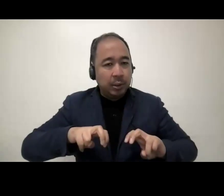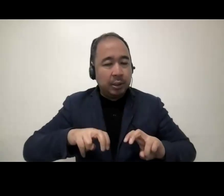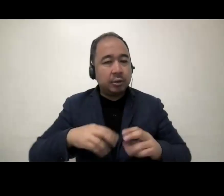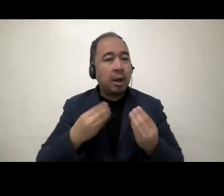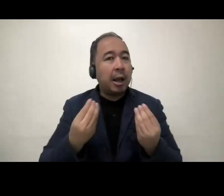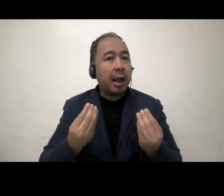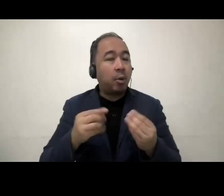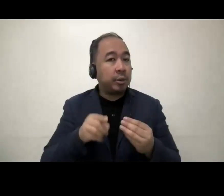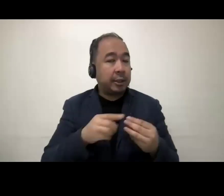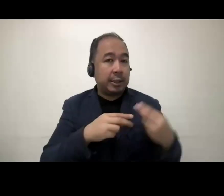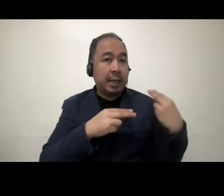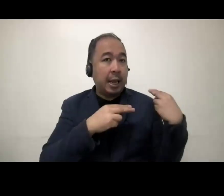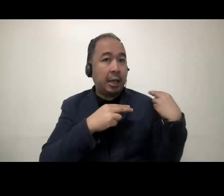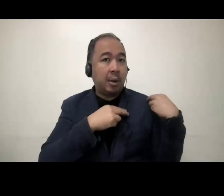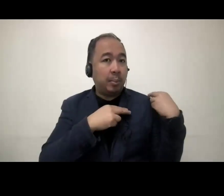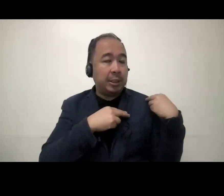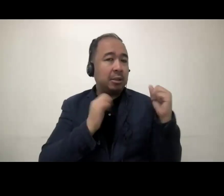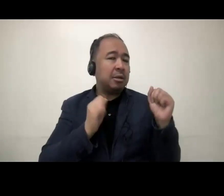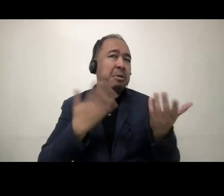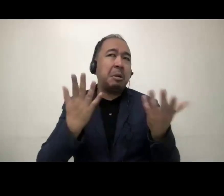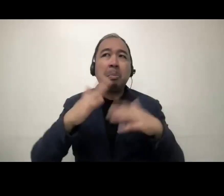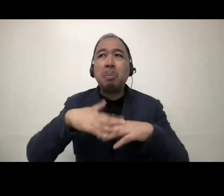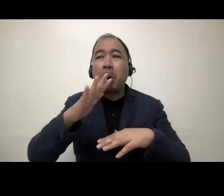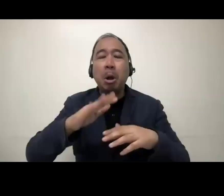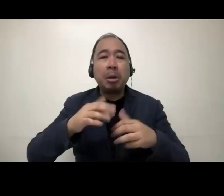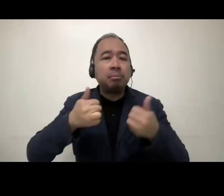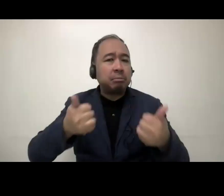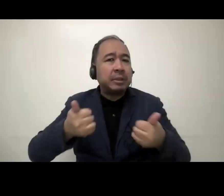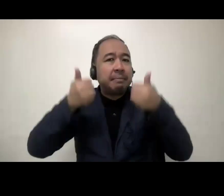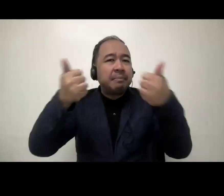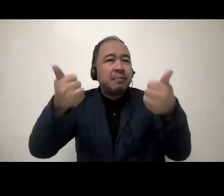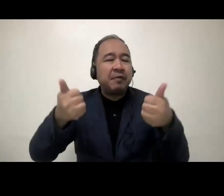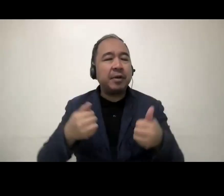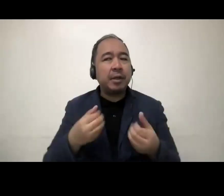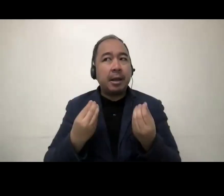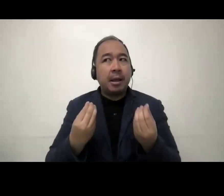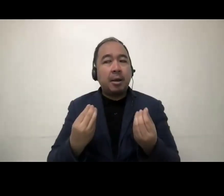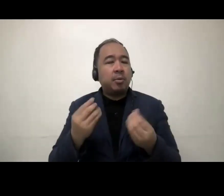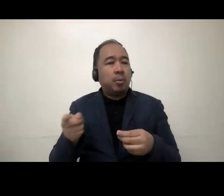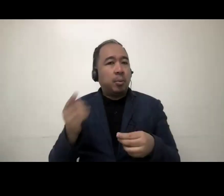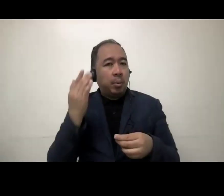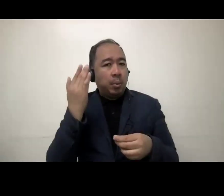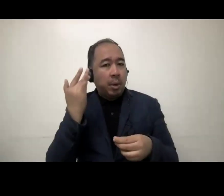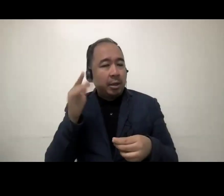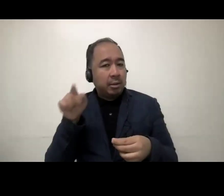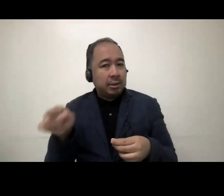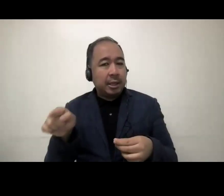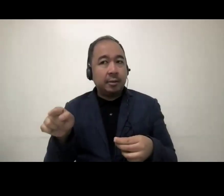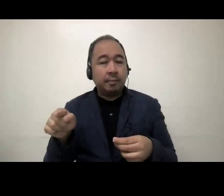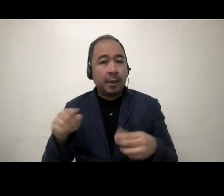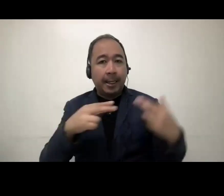made more effective. I'd like to go back to the basics about why an accountability mechanism was first set